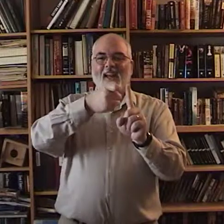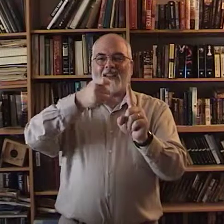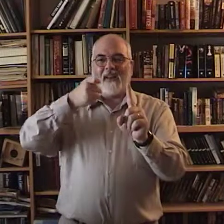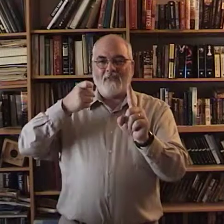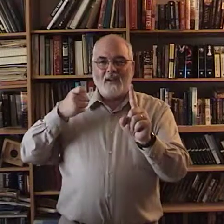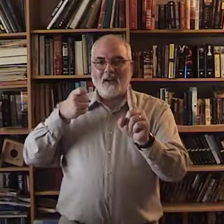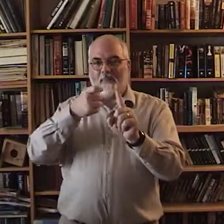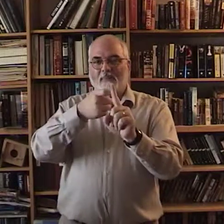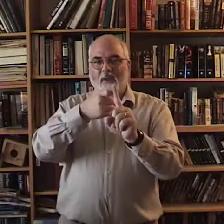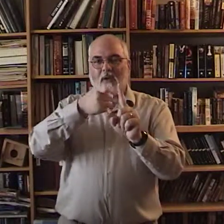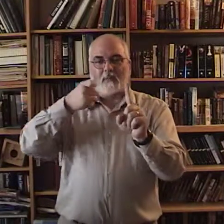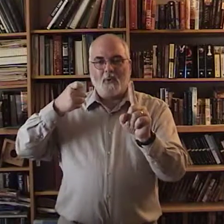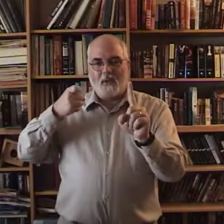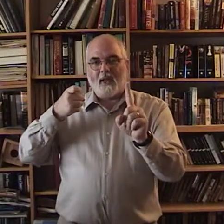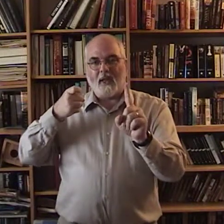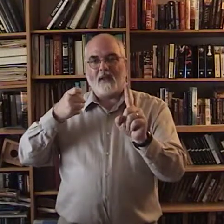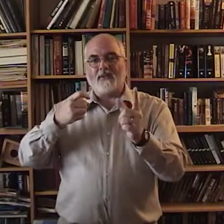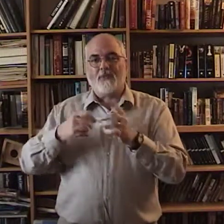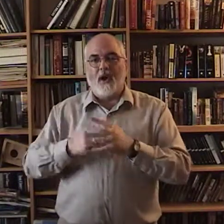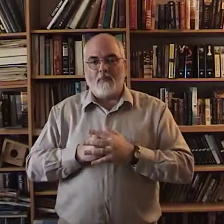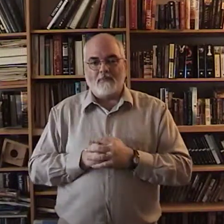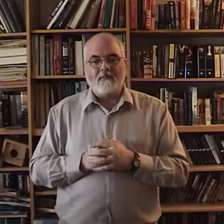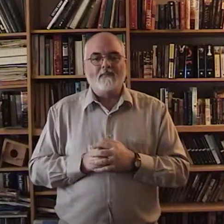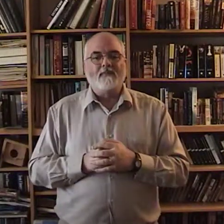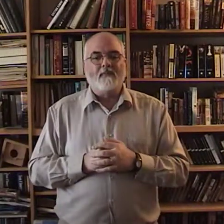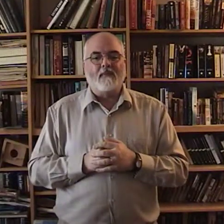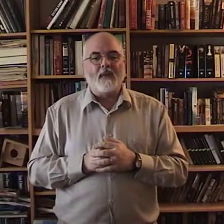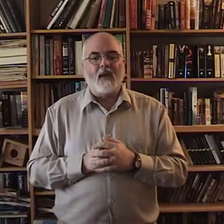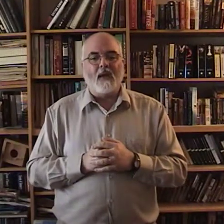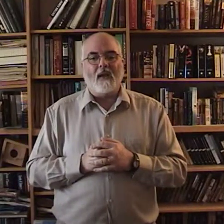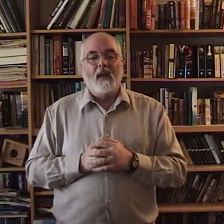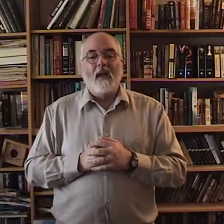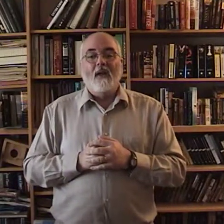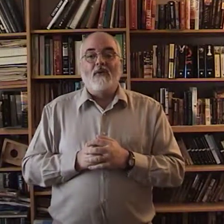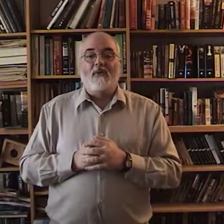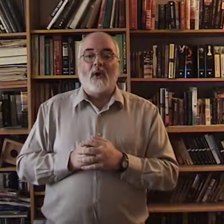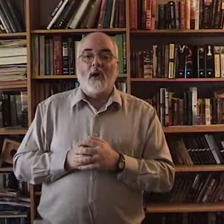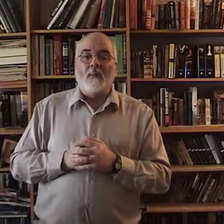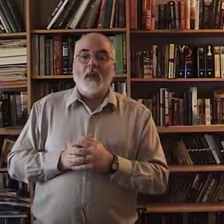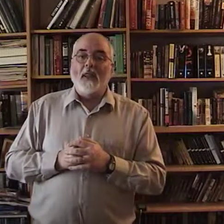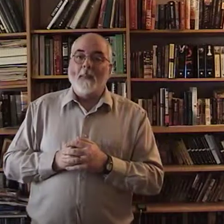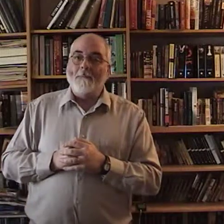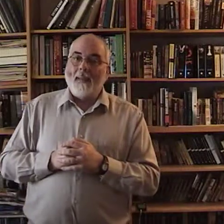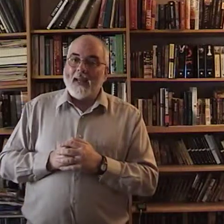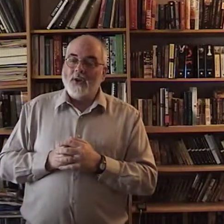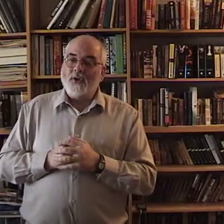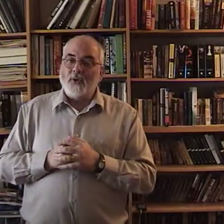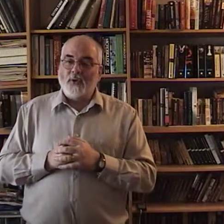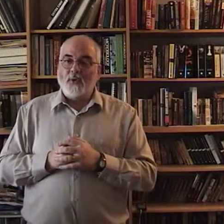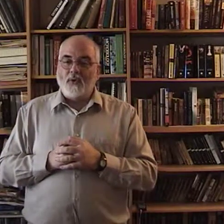like that feeling. You're going to pull that out. That's from. Okay? From the manger to the